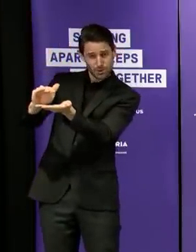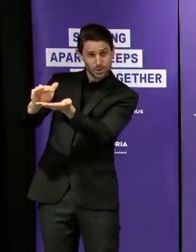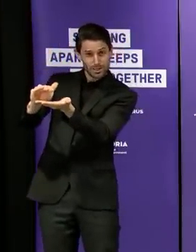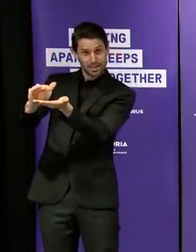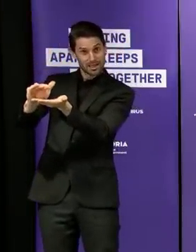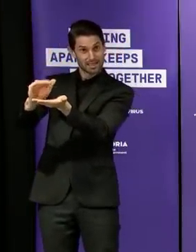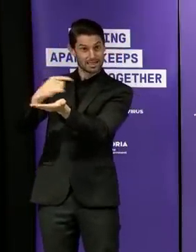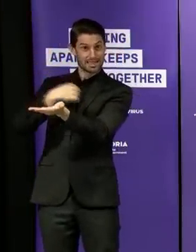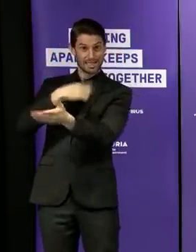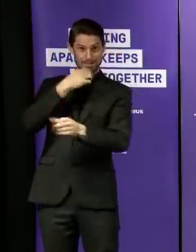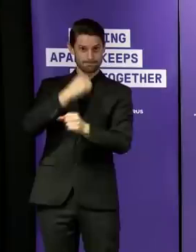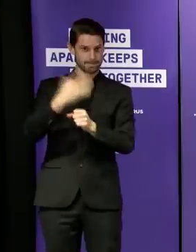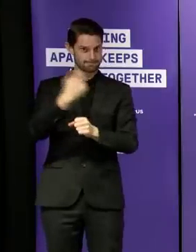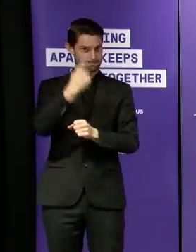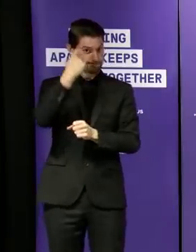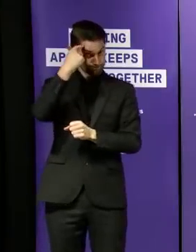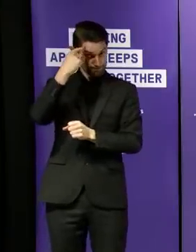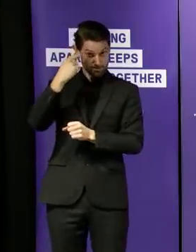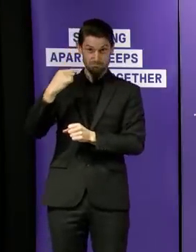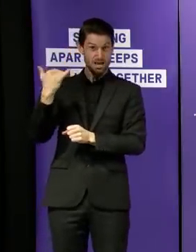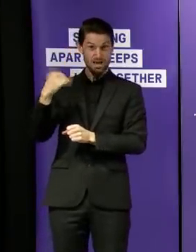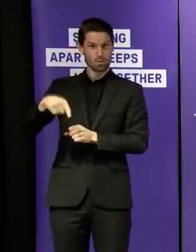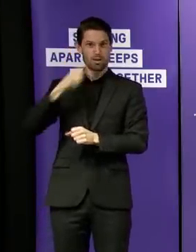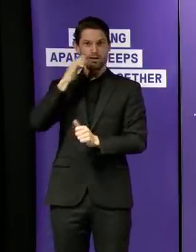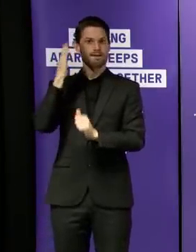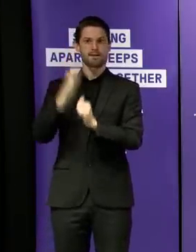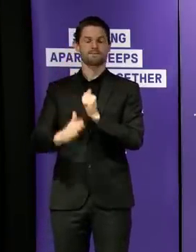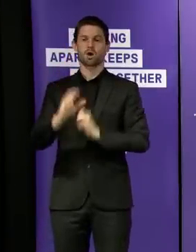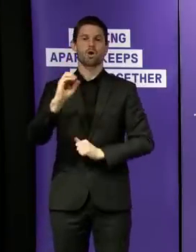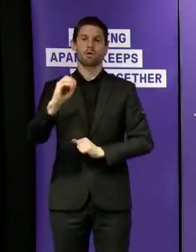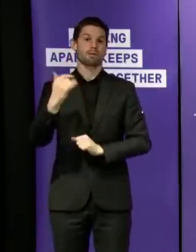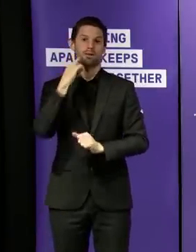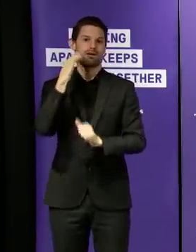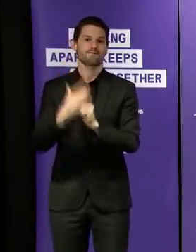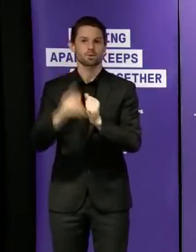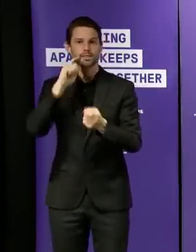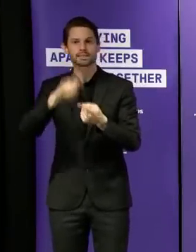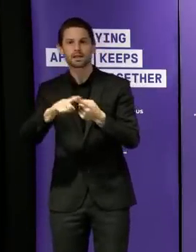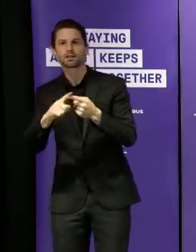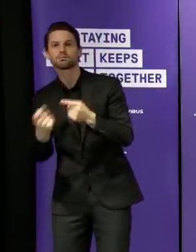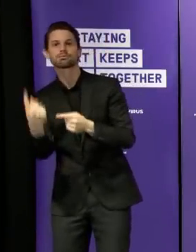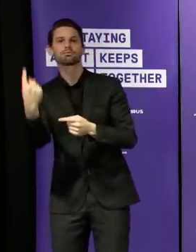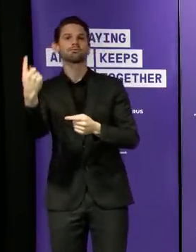difficult judgment: could this be as good as it's going to get? And then make a proportionate decision.